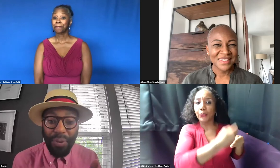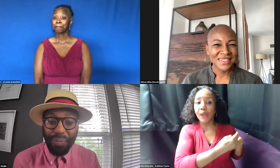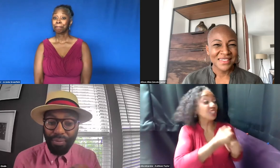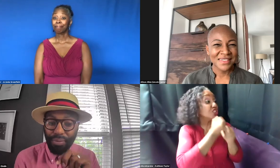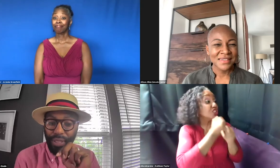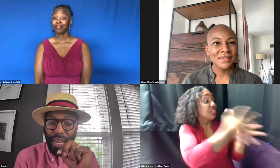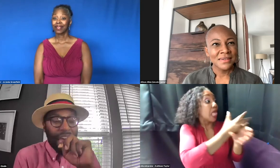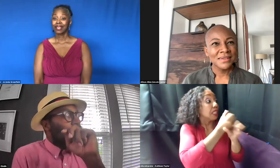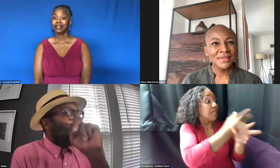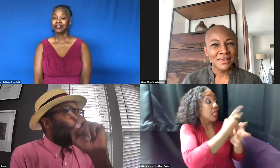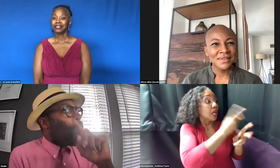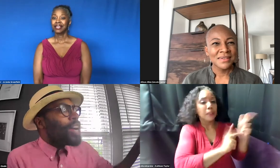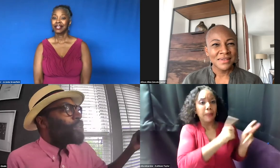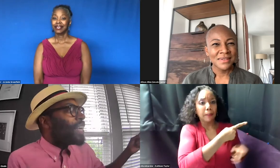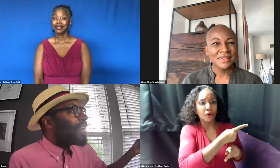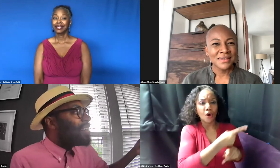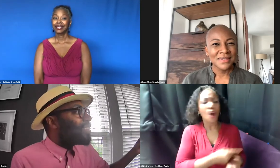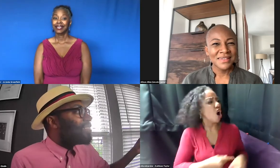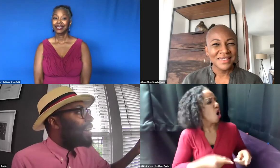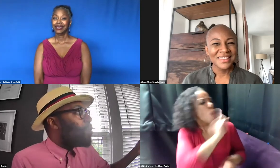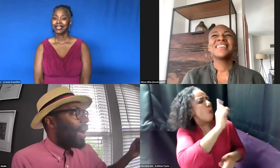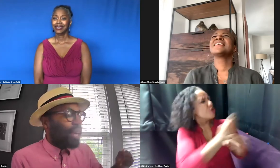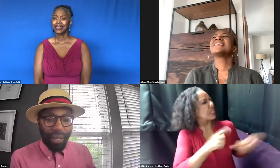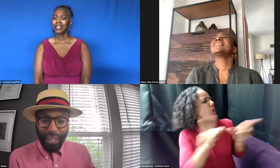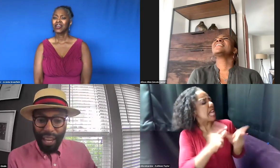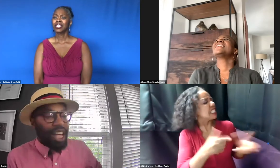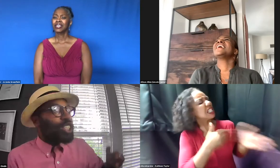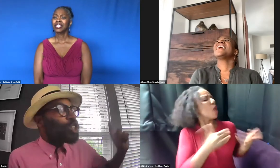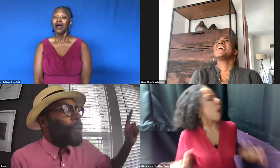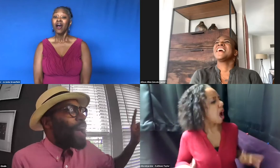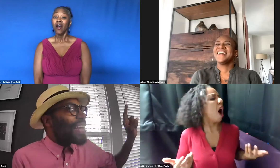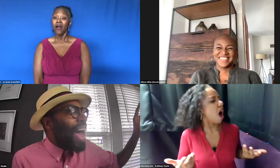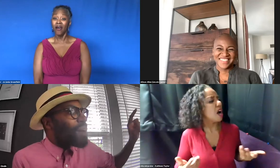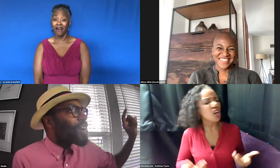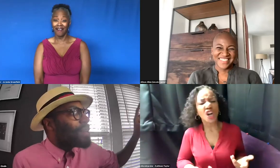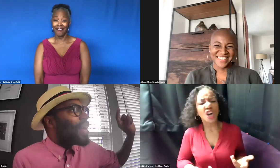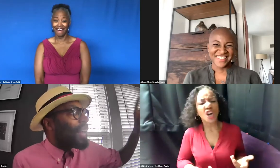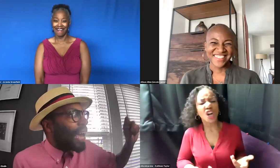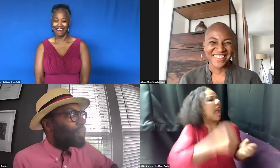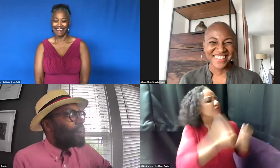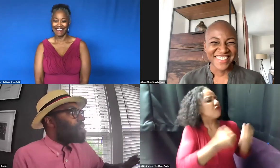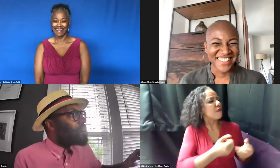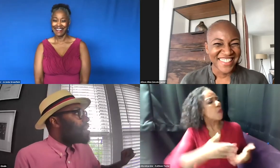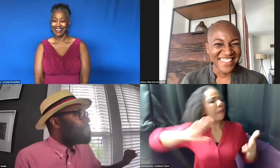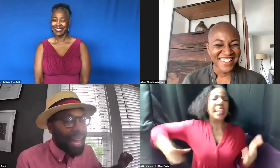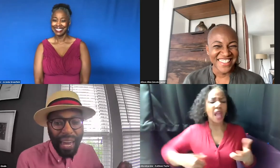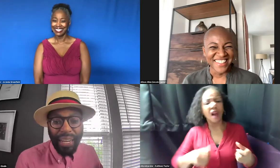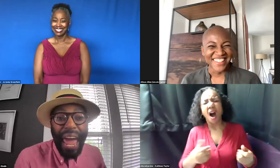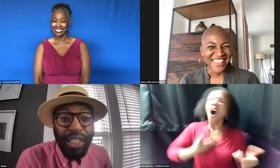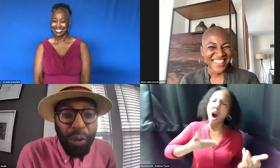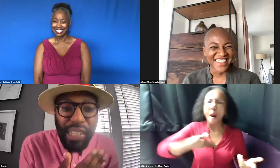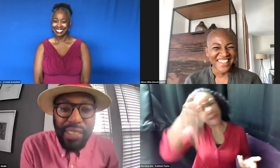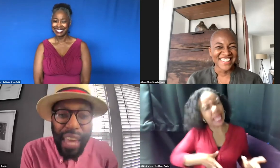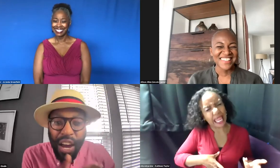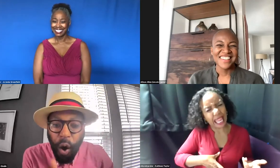at people. Where'd you get your license anyway? Stupid red light, we're gonna be late. Oh, man.